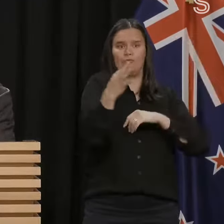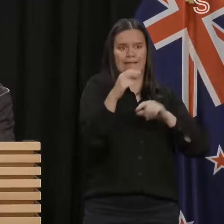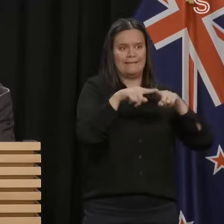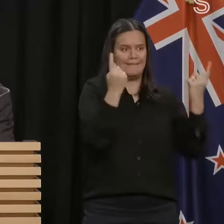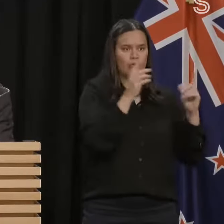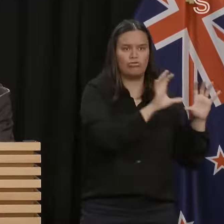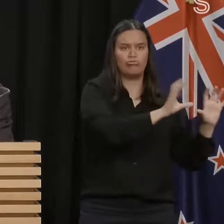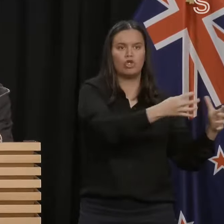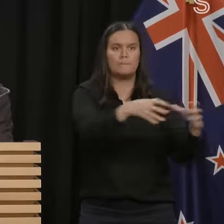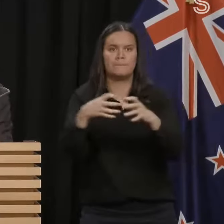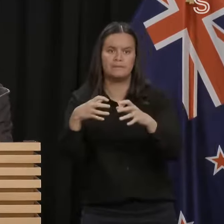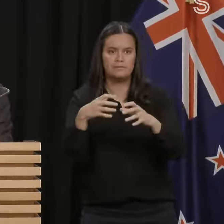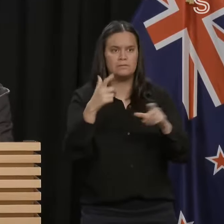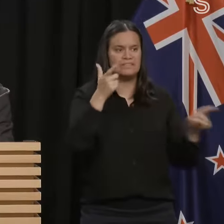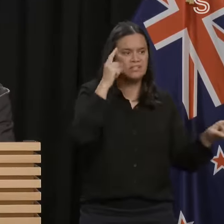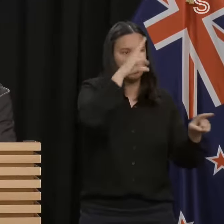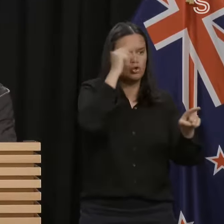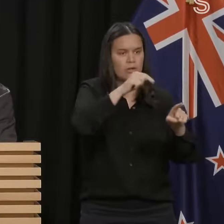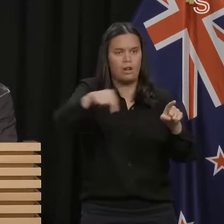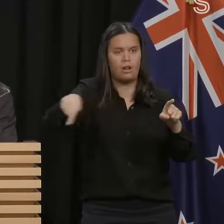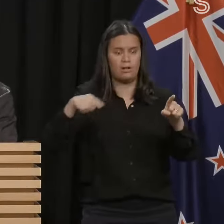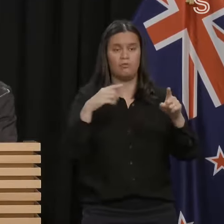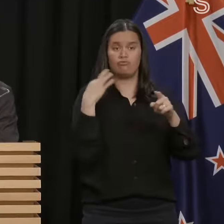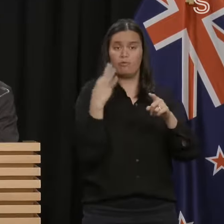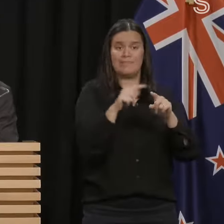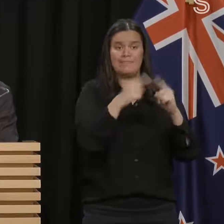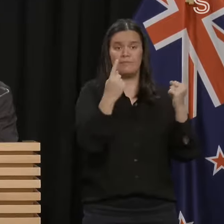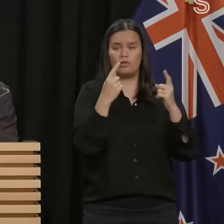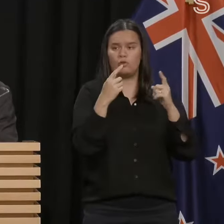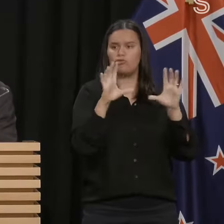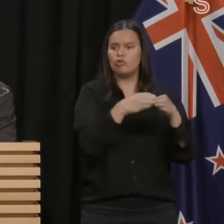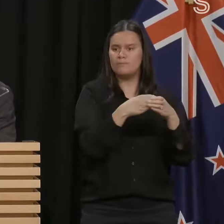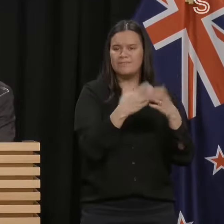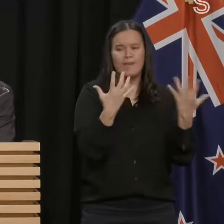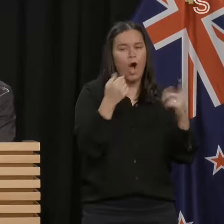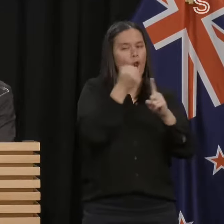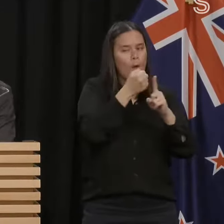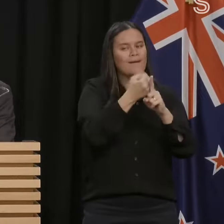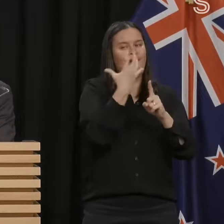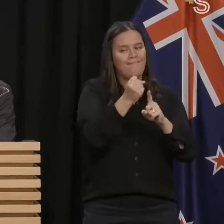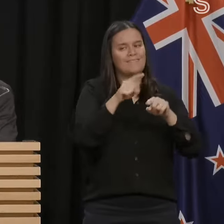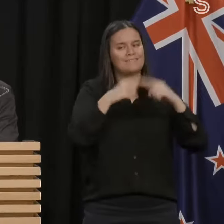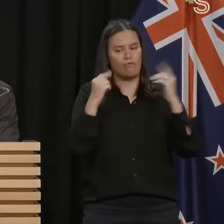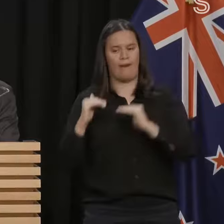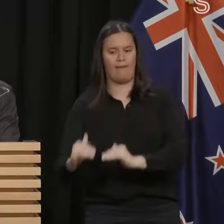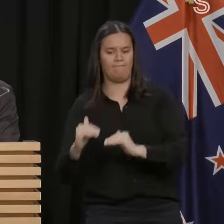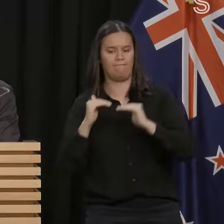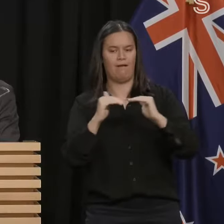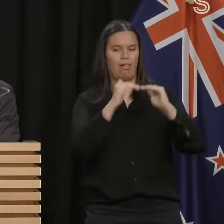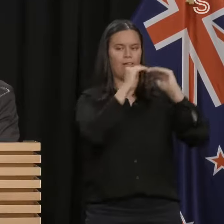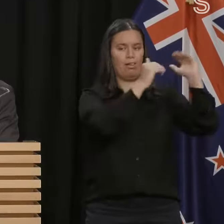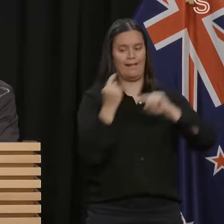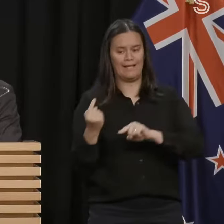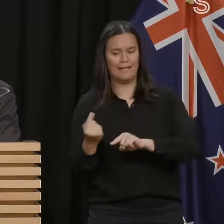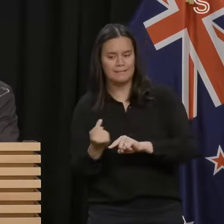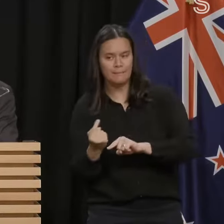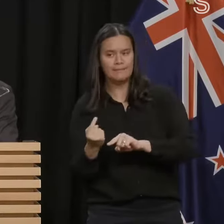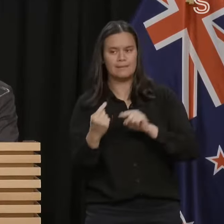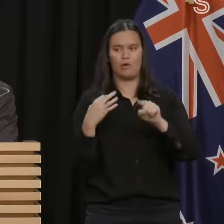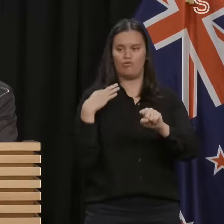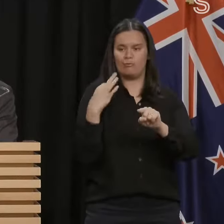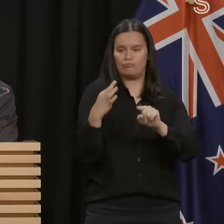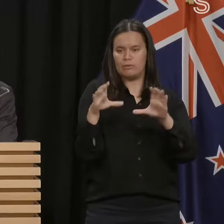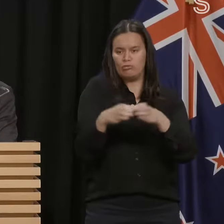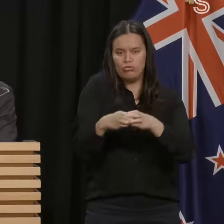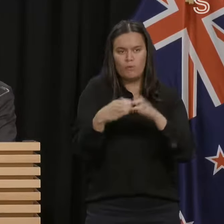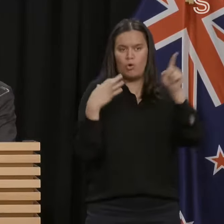or meeting with a government minister? So there's layers to all of this. And I think figuring out where you draw the line in terms